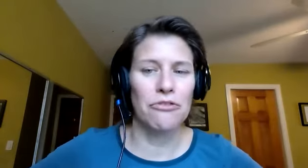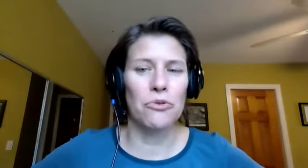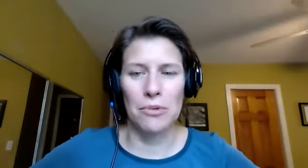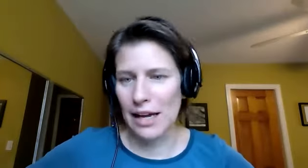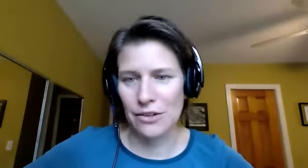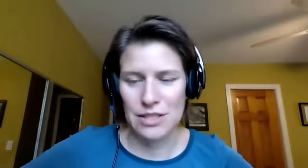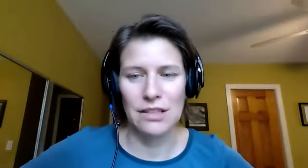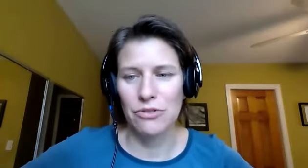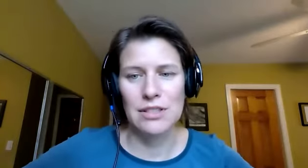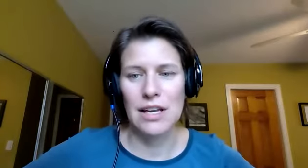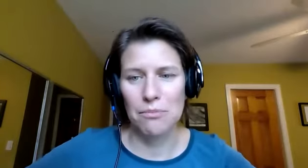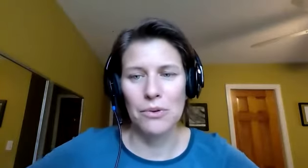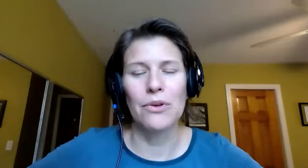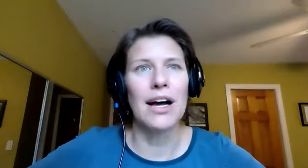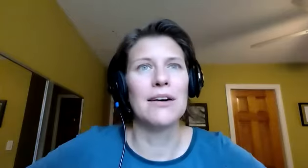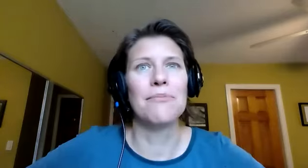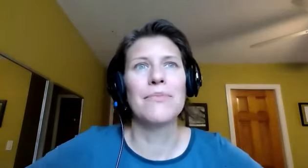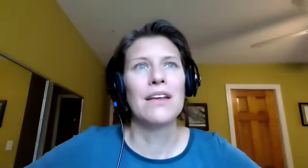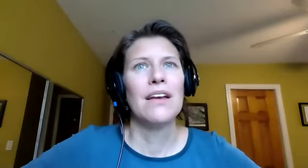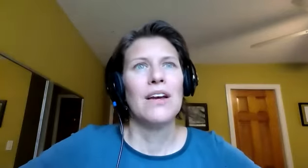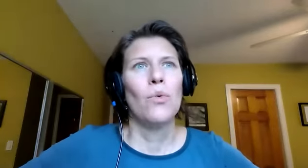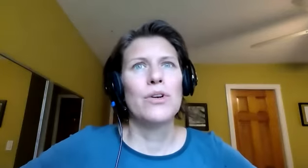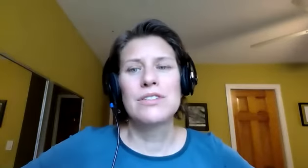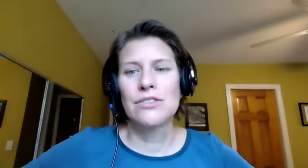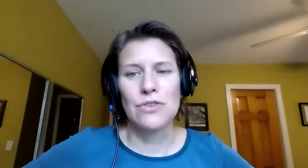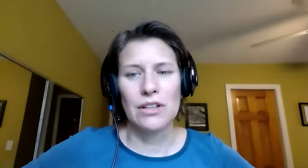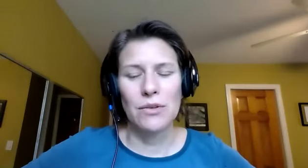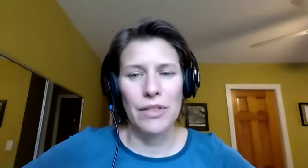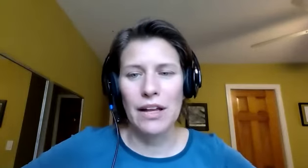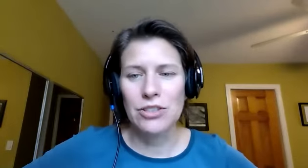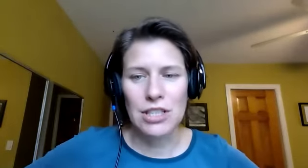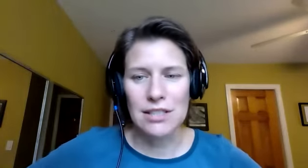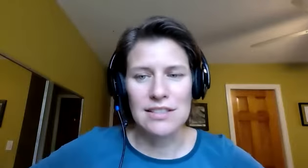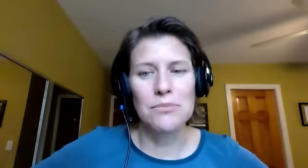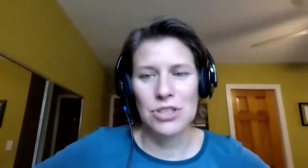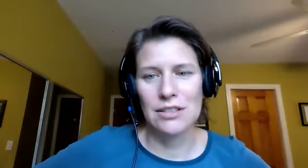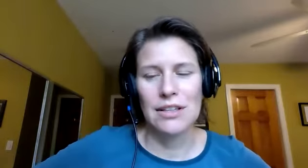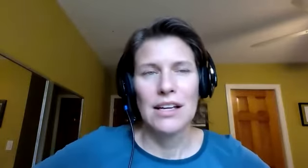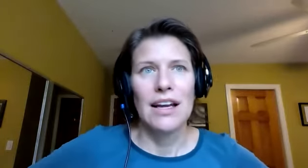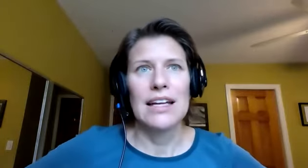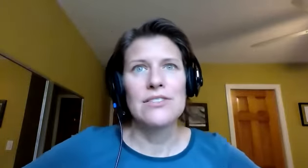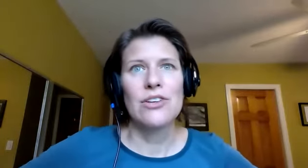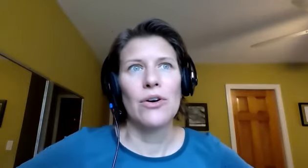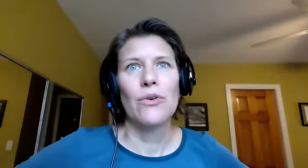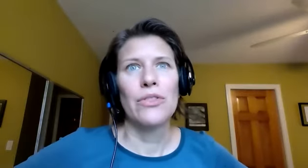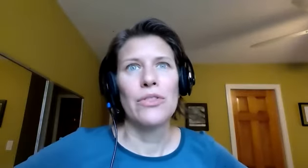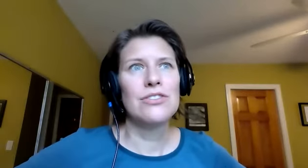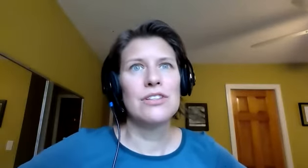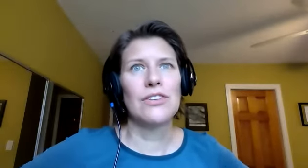affordable housing, for example. Um, we're still struggling with energy consumption. And so there's just a